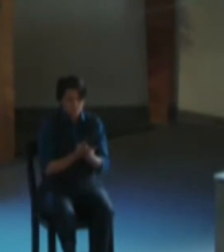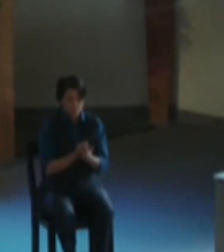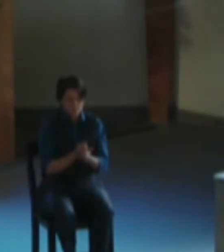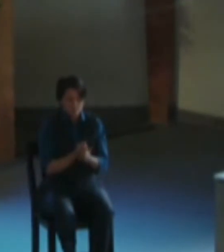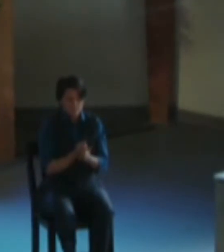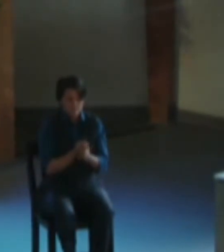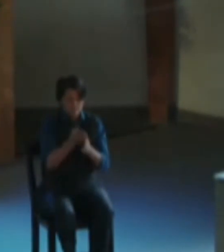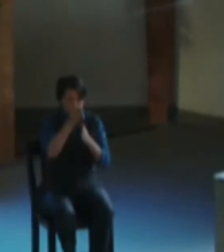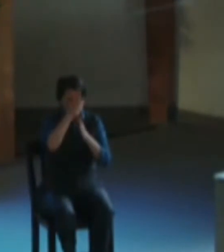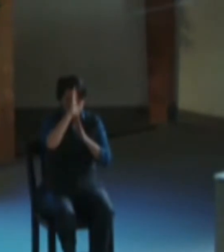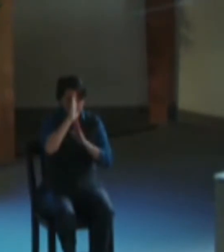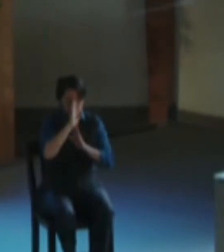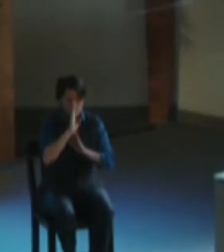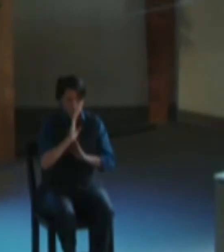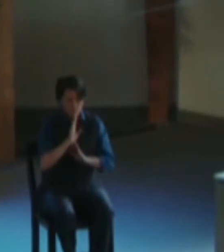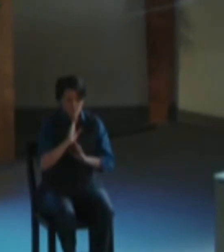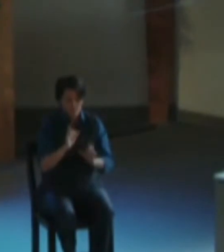Divine human being,